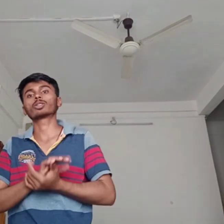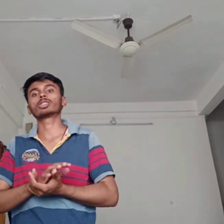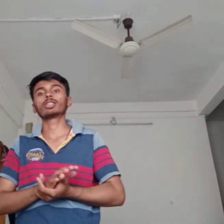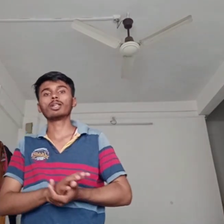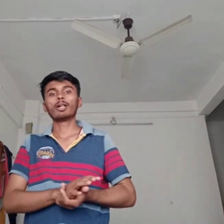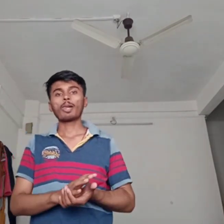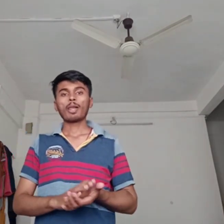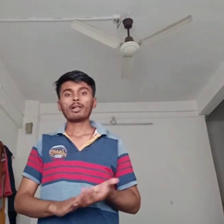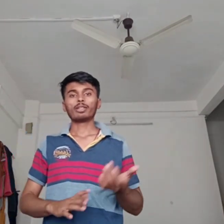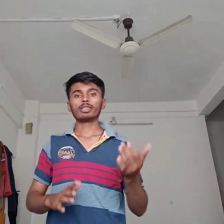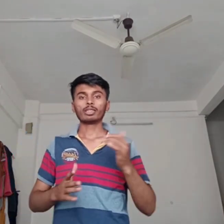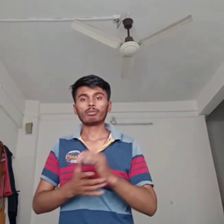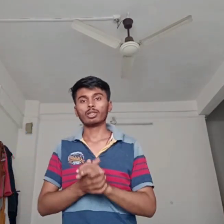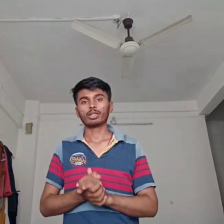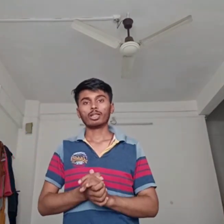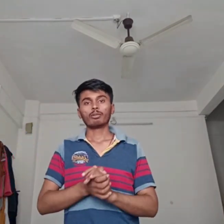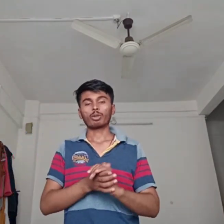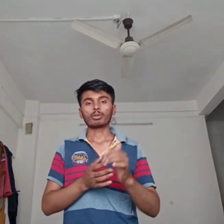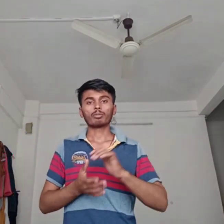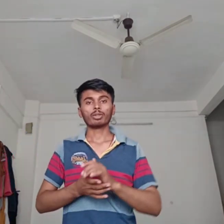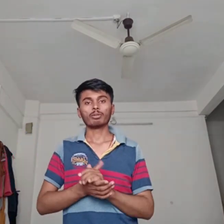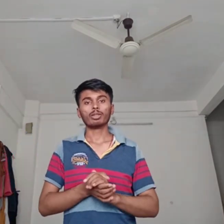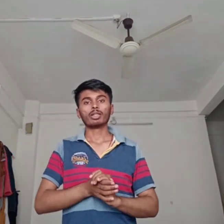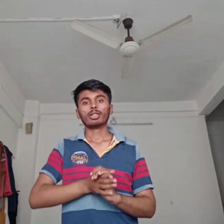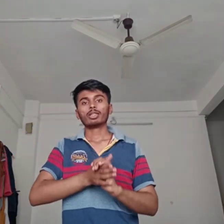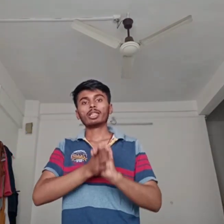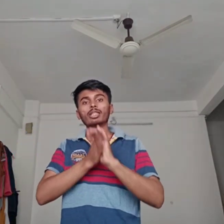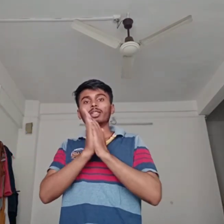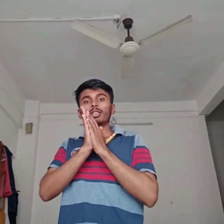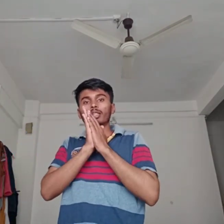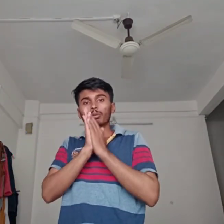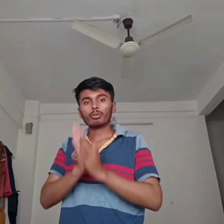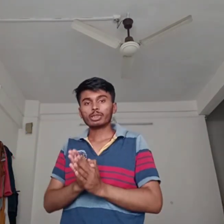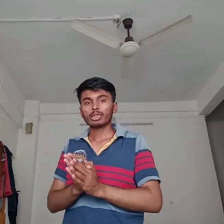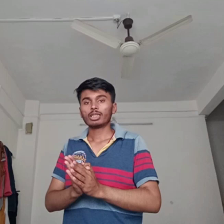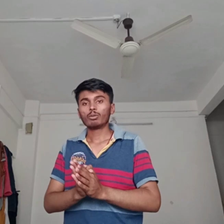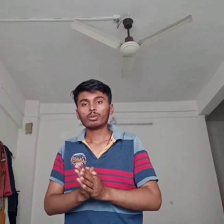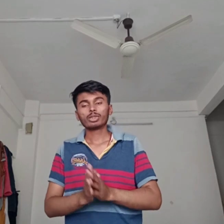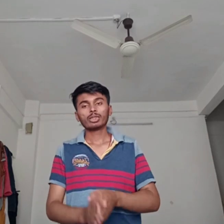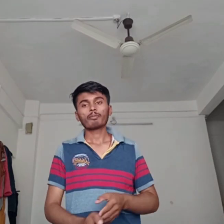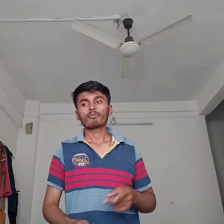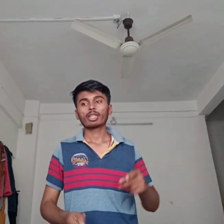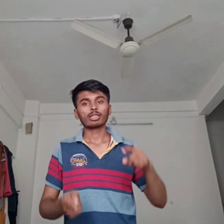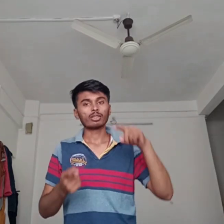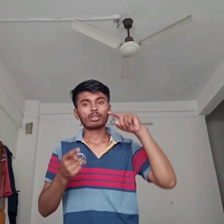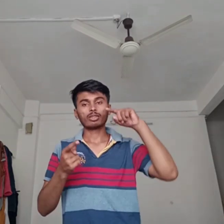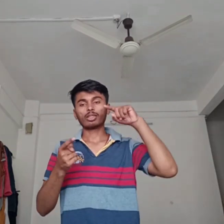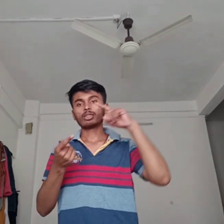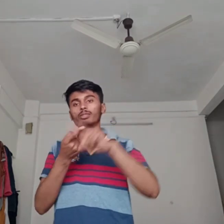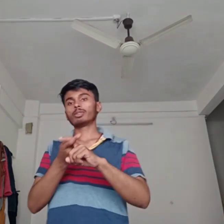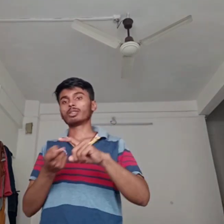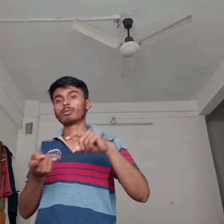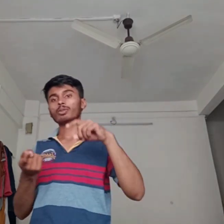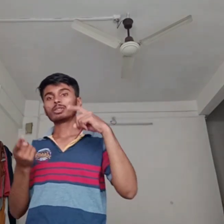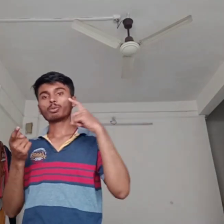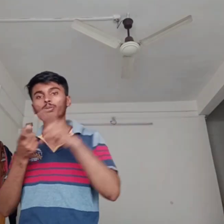oxygen in the blood from the blood. Then WBC is WBC full form